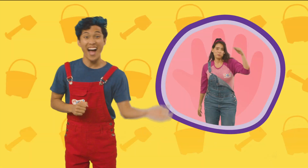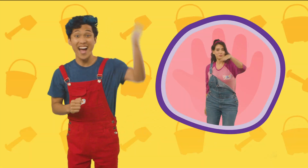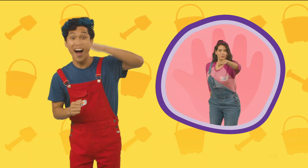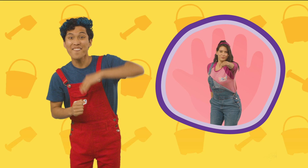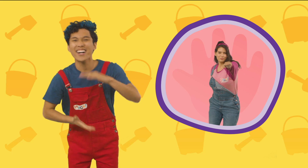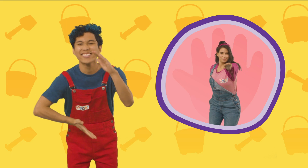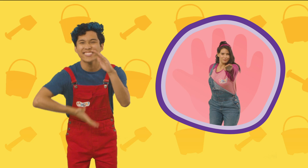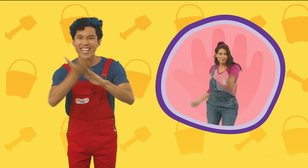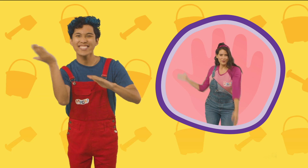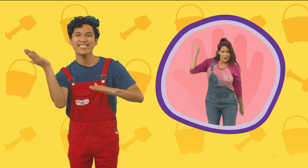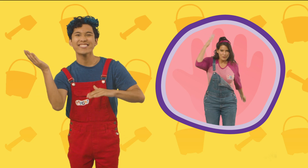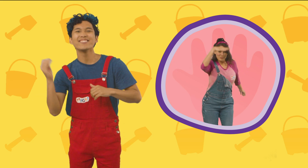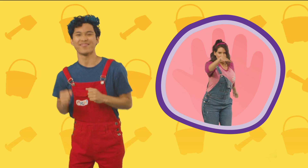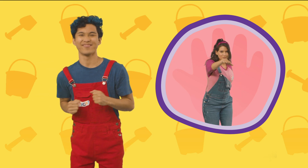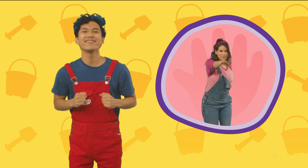Come on, let's go.